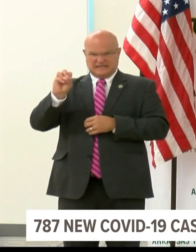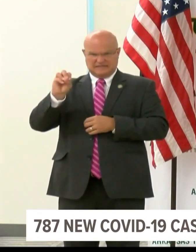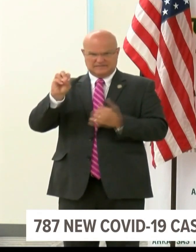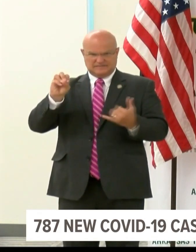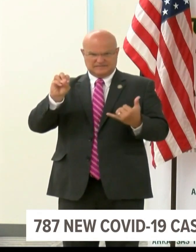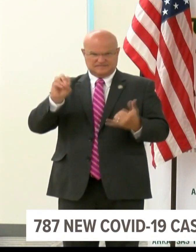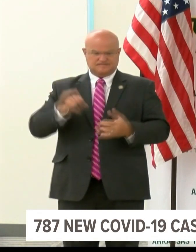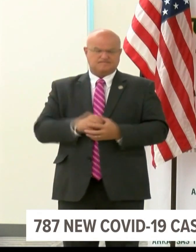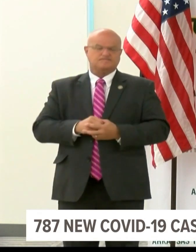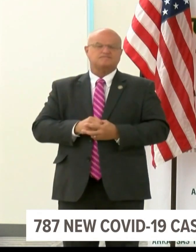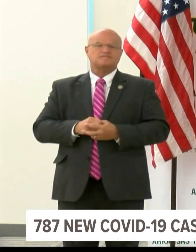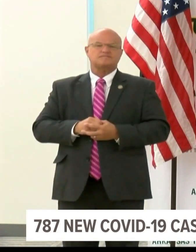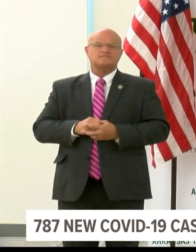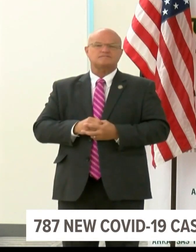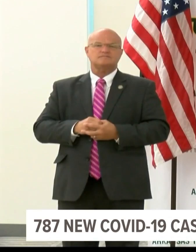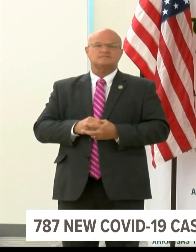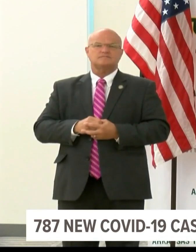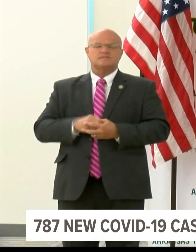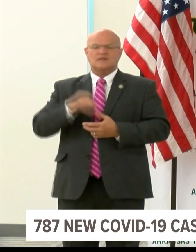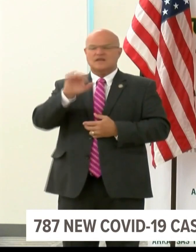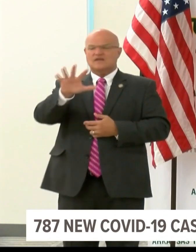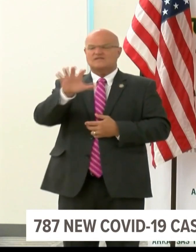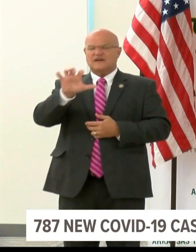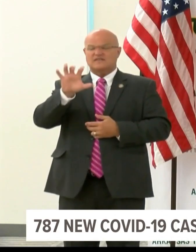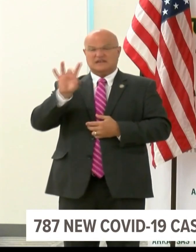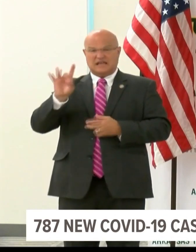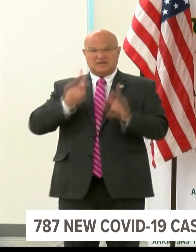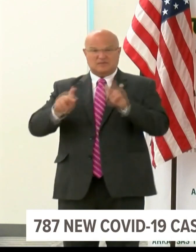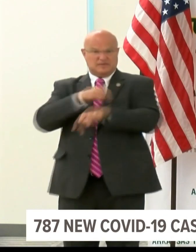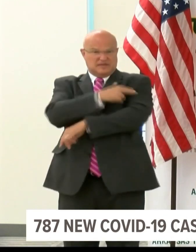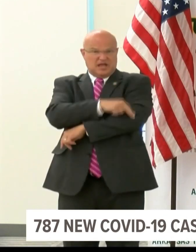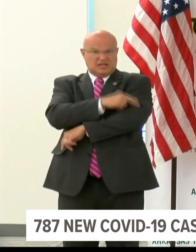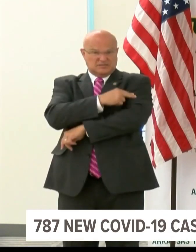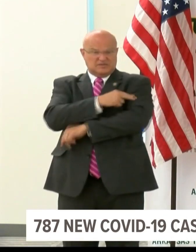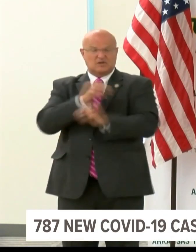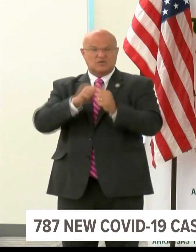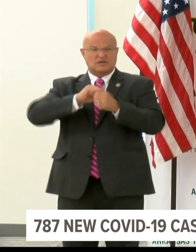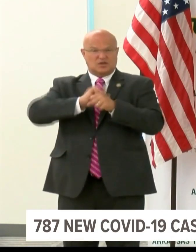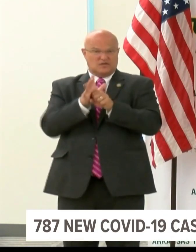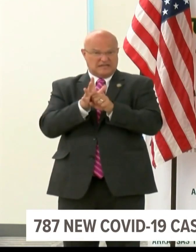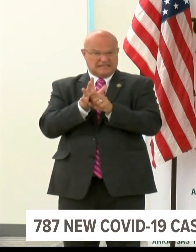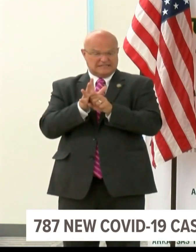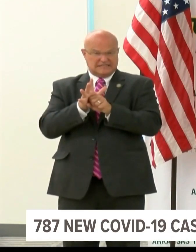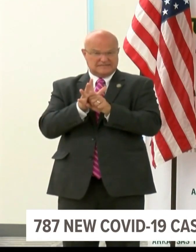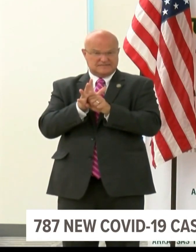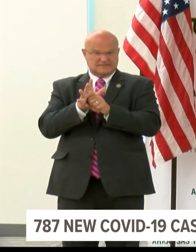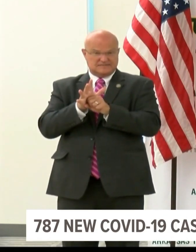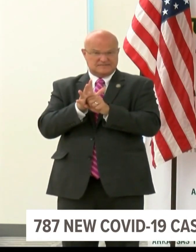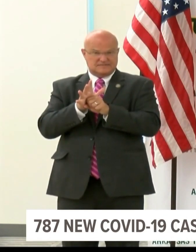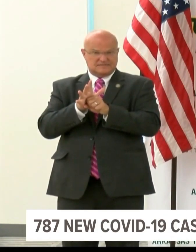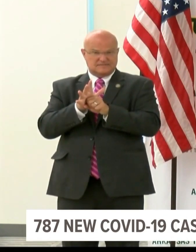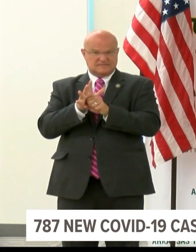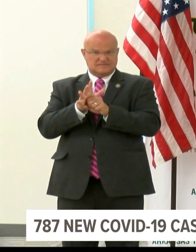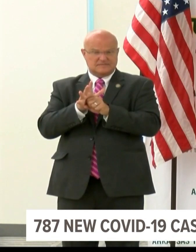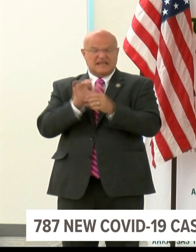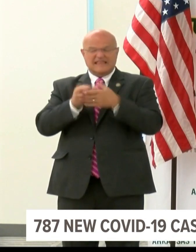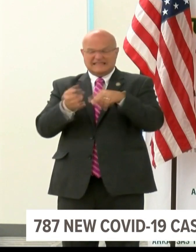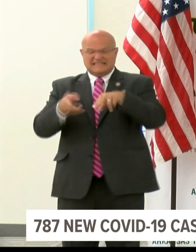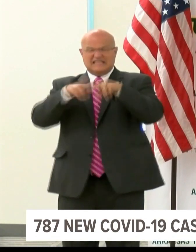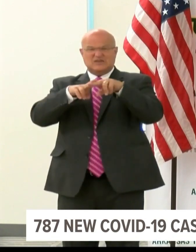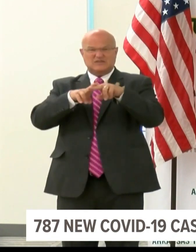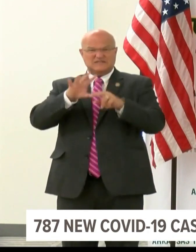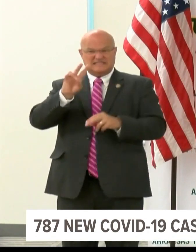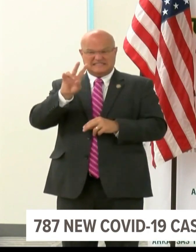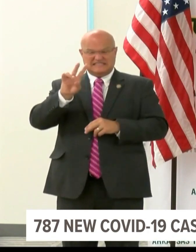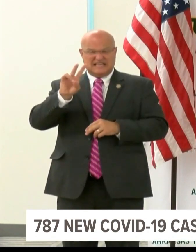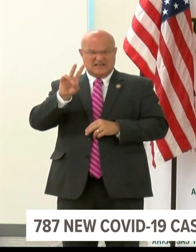cases. There's 508 people who are in the hospital with COVID-19. That's an increase of